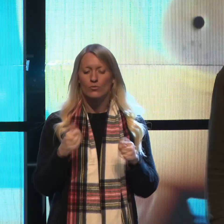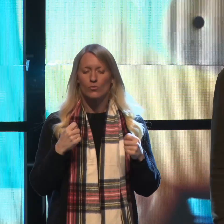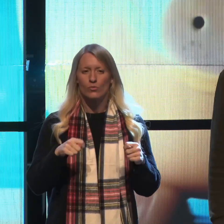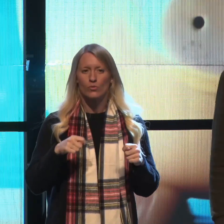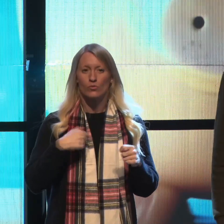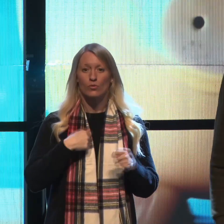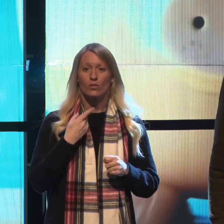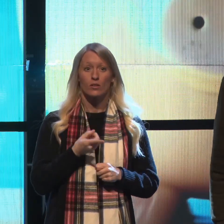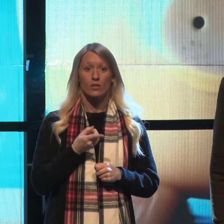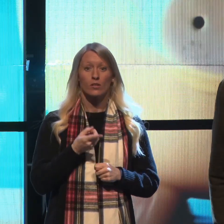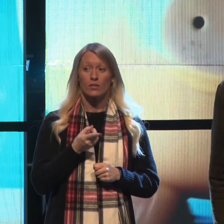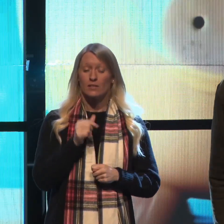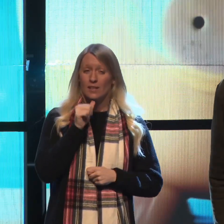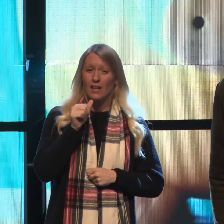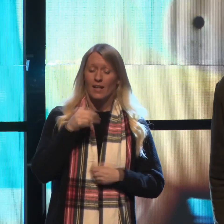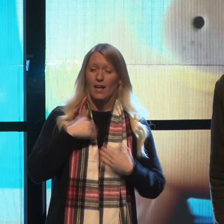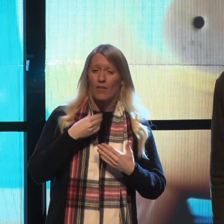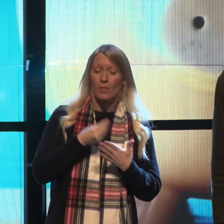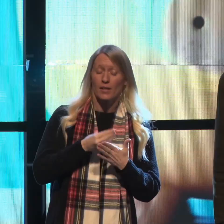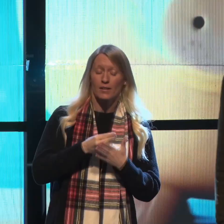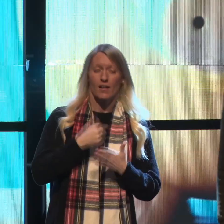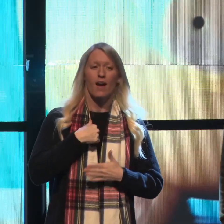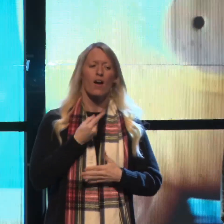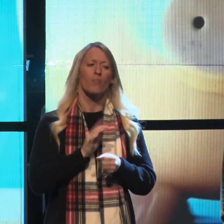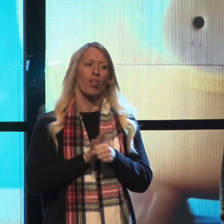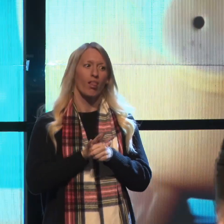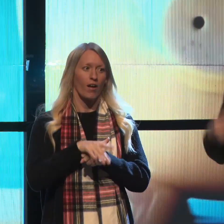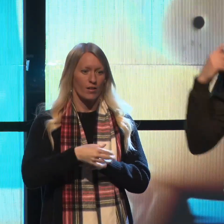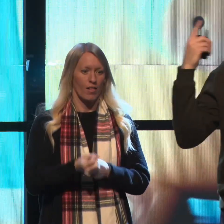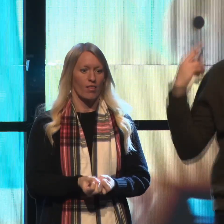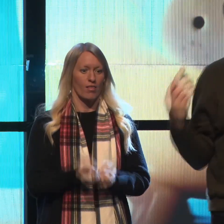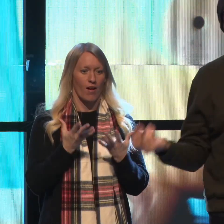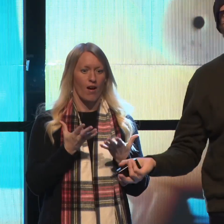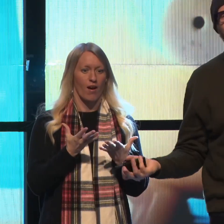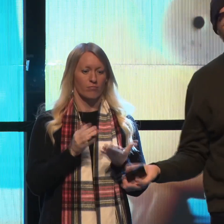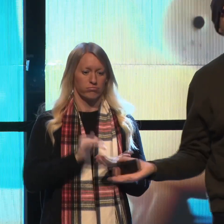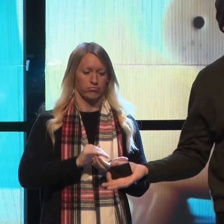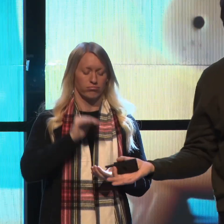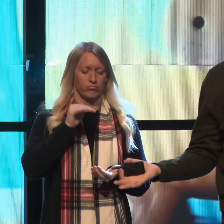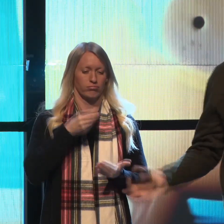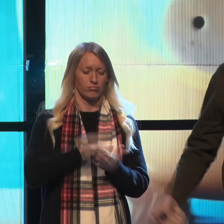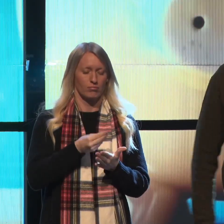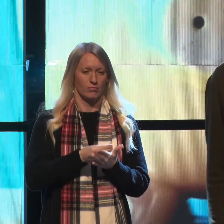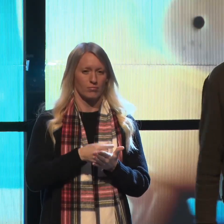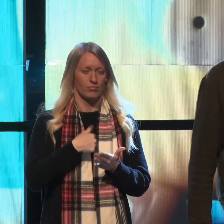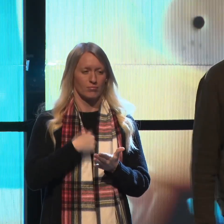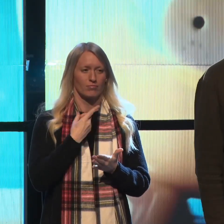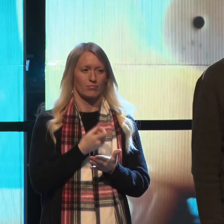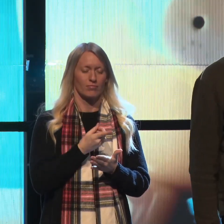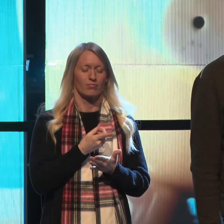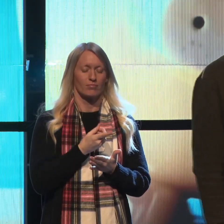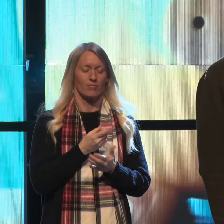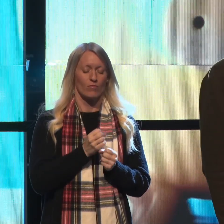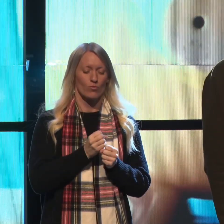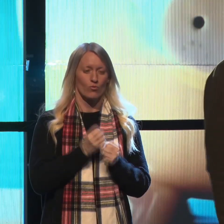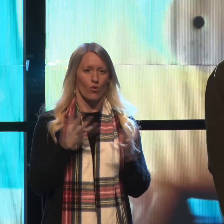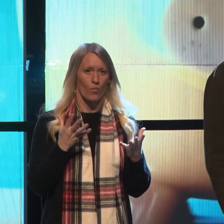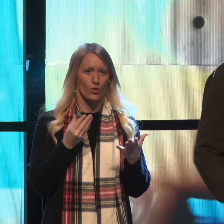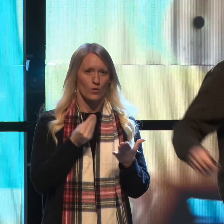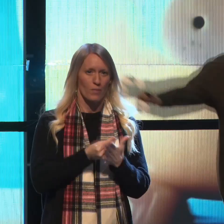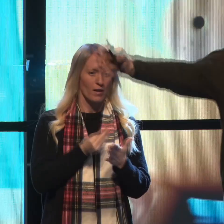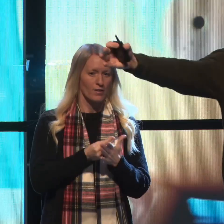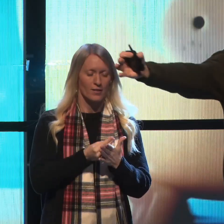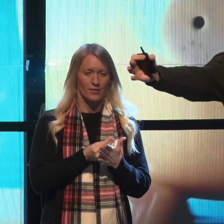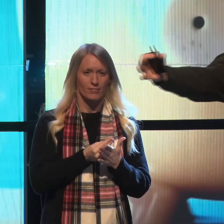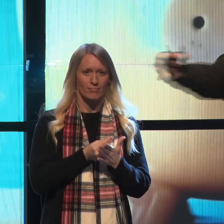for it? I said, no, I got plenty. I have a lot of money. Because in the mind of a child, how much I have would have been a lot. I was like, I have so much money. There's